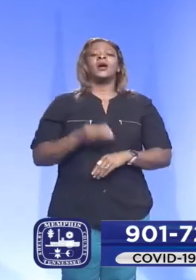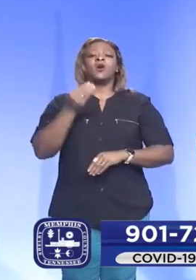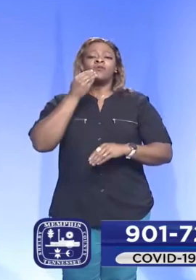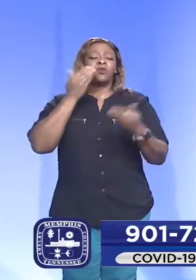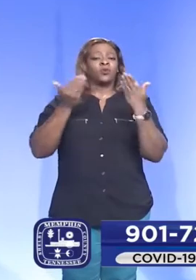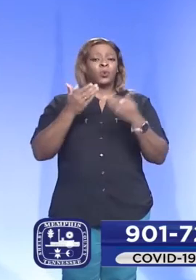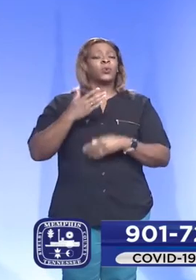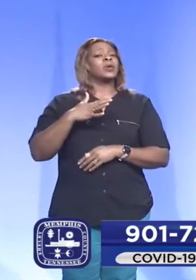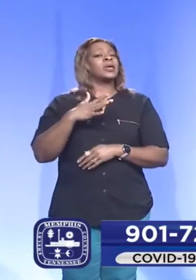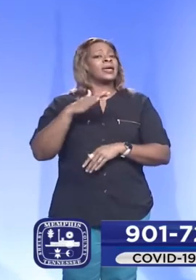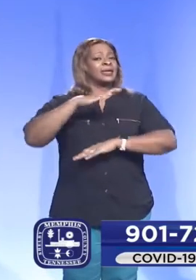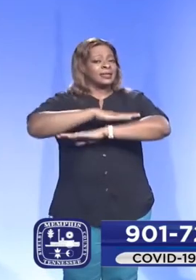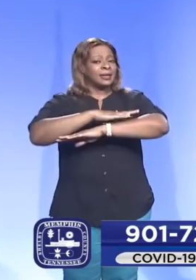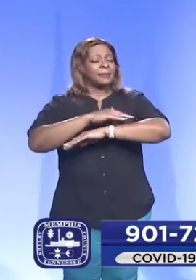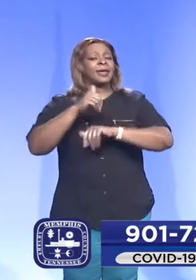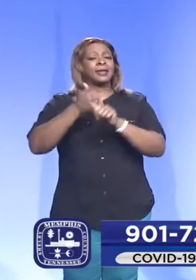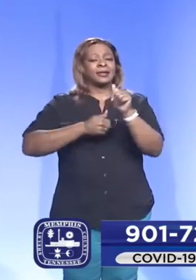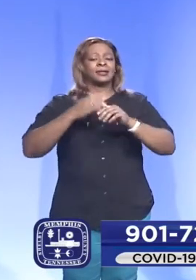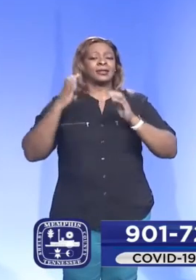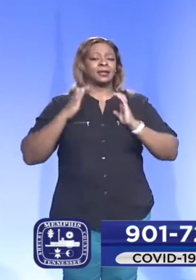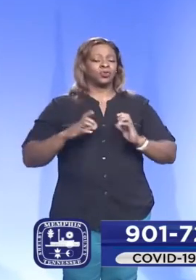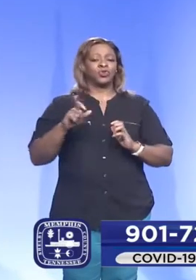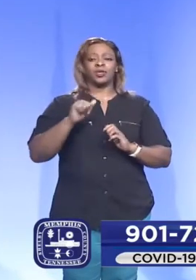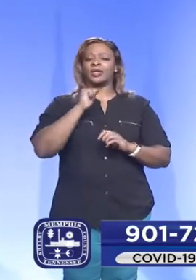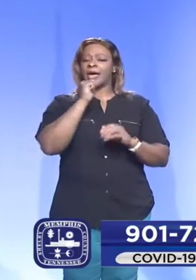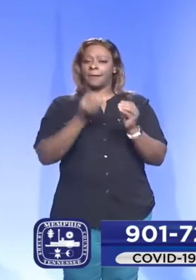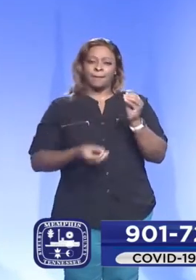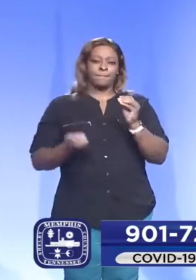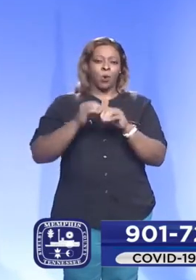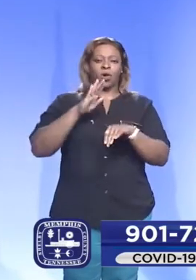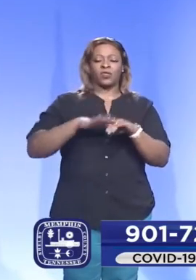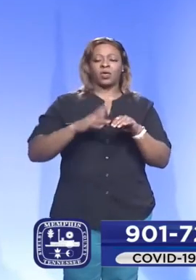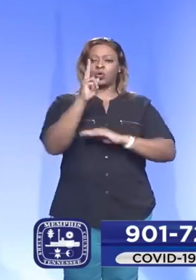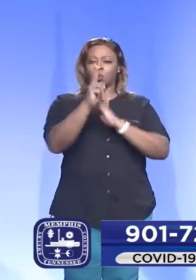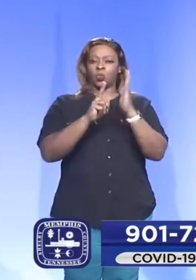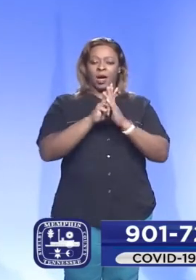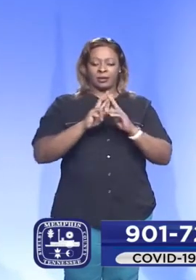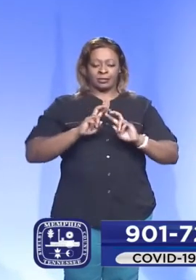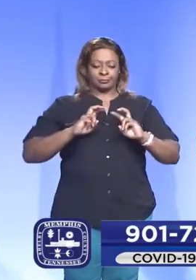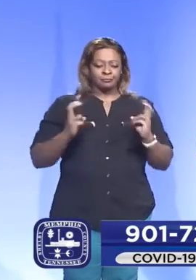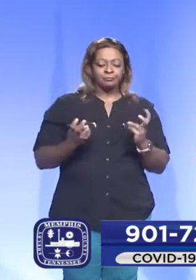table for each customer should not exceed 2 hours.